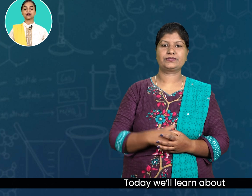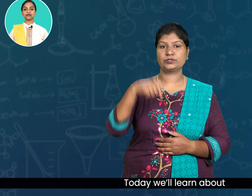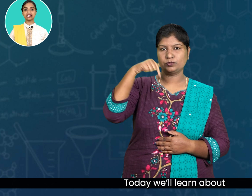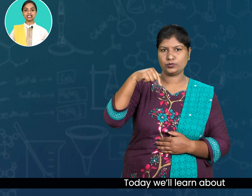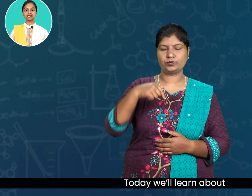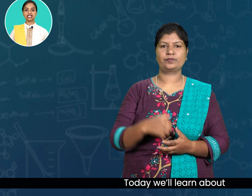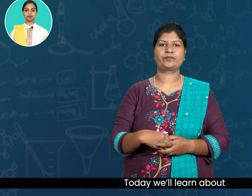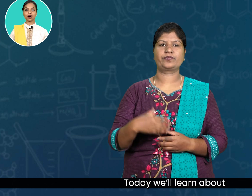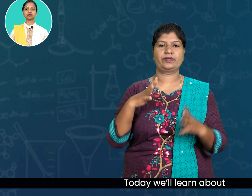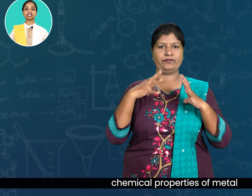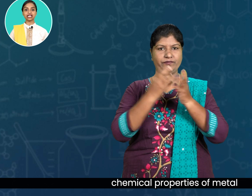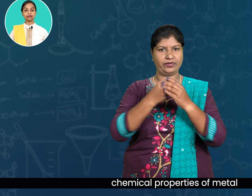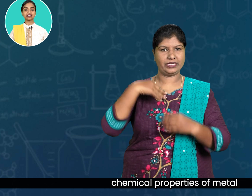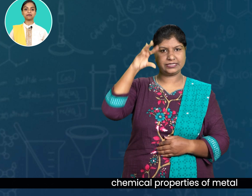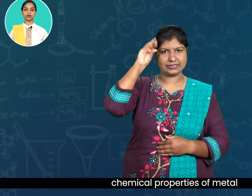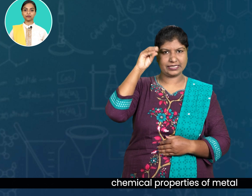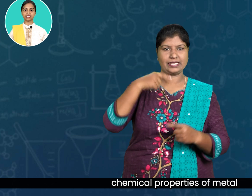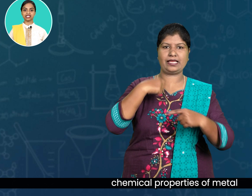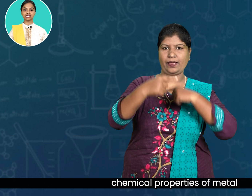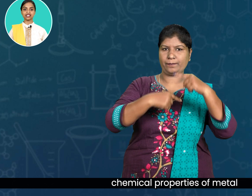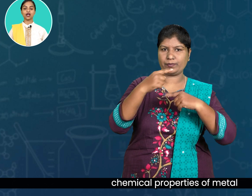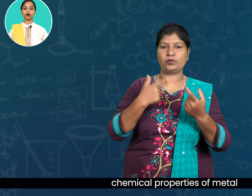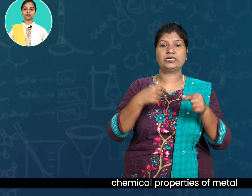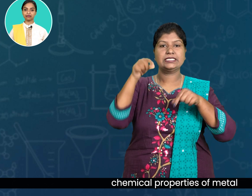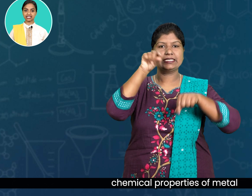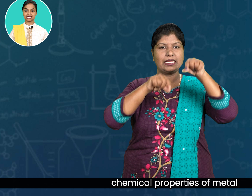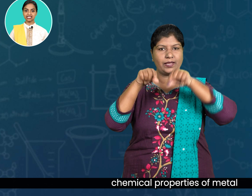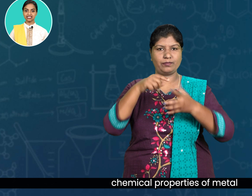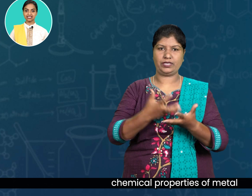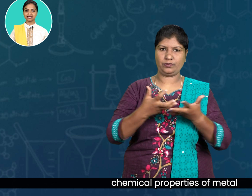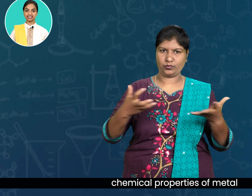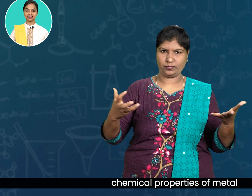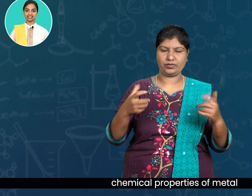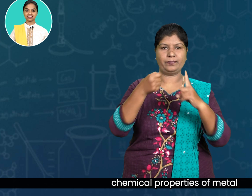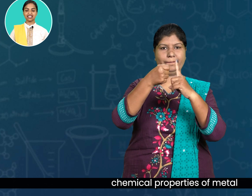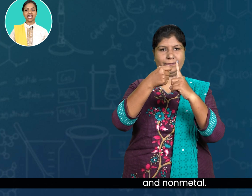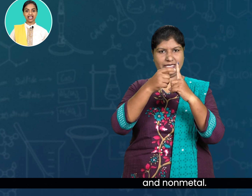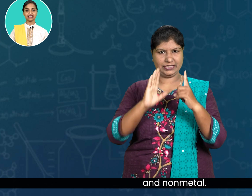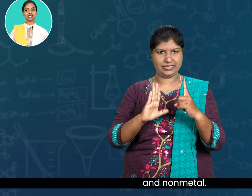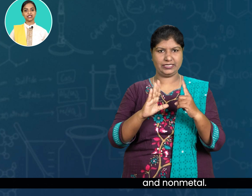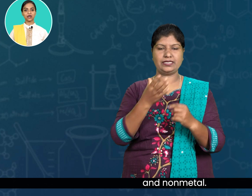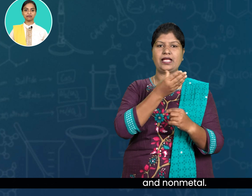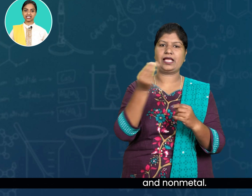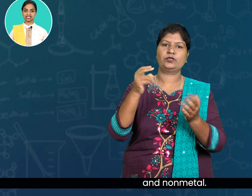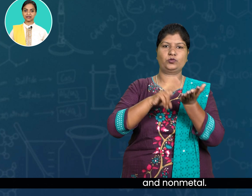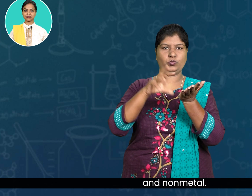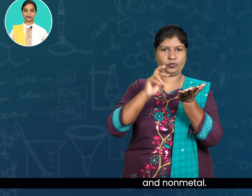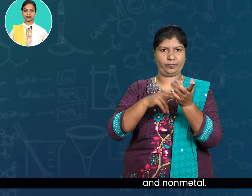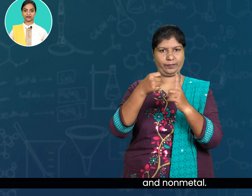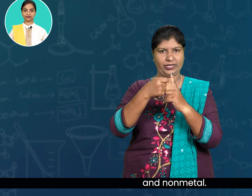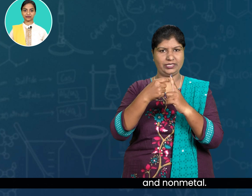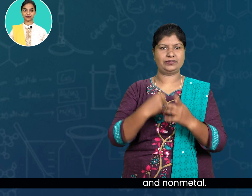Today, we'll learn about chemical properties of metal and non-metal.